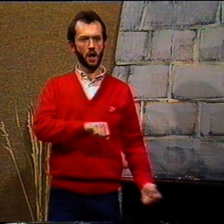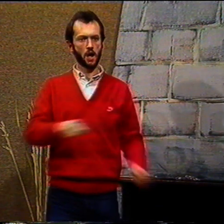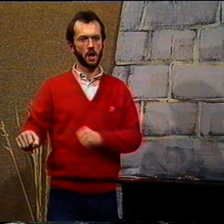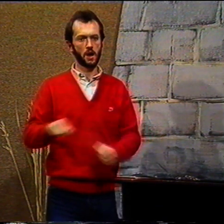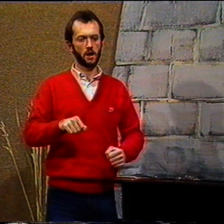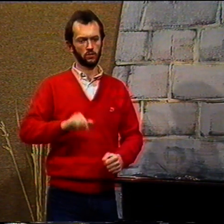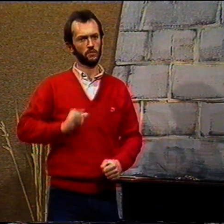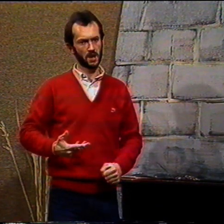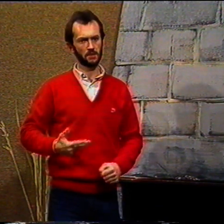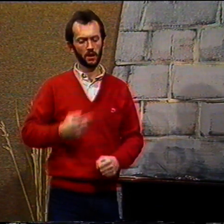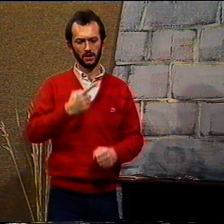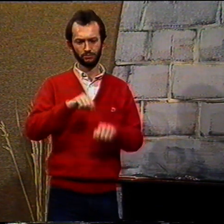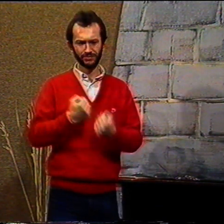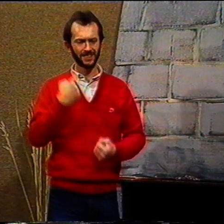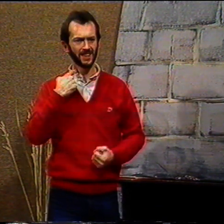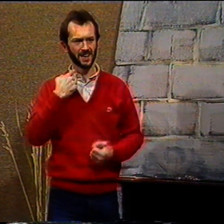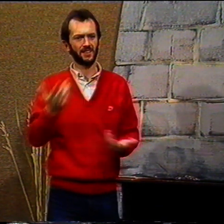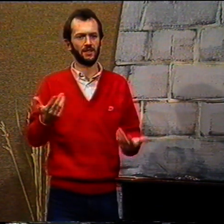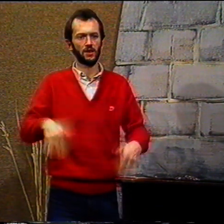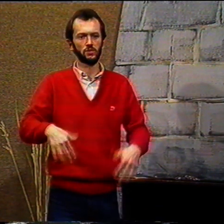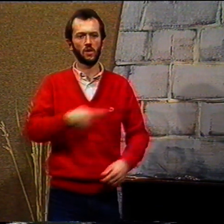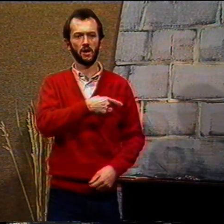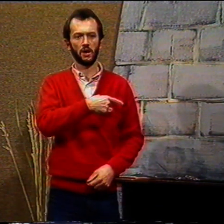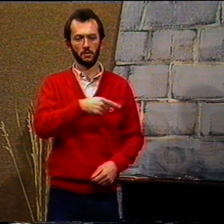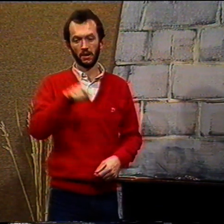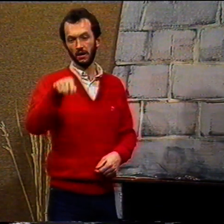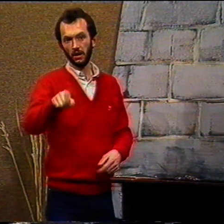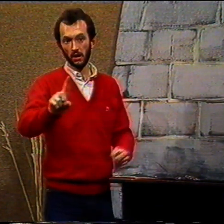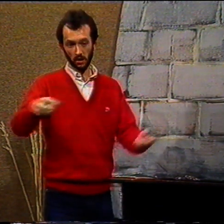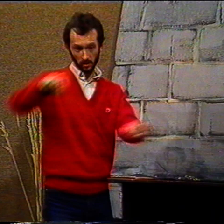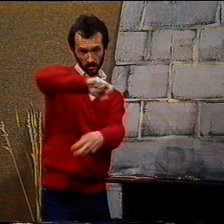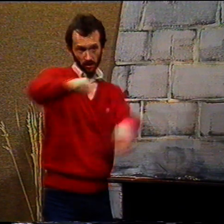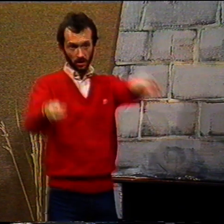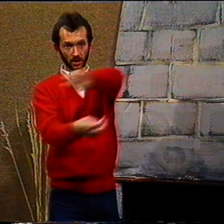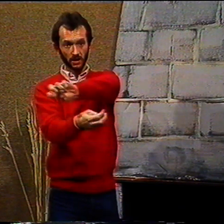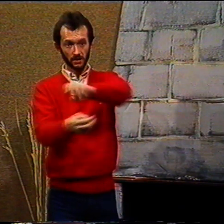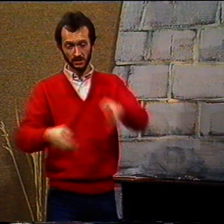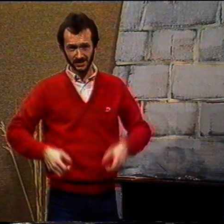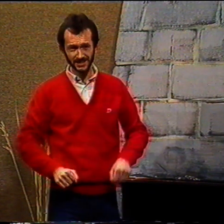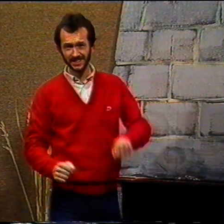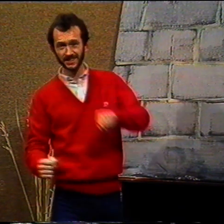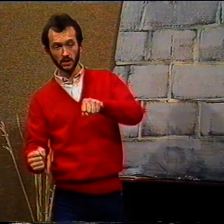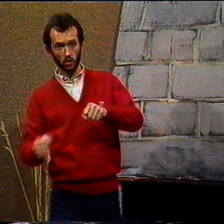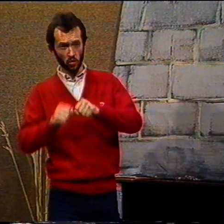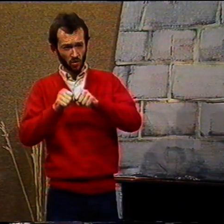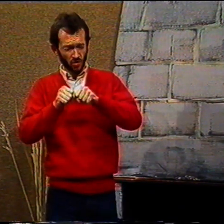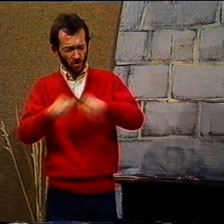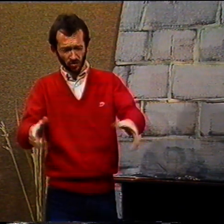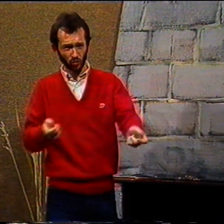them than for the helmsman. It wasn't bad for him. Might break their neck, that's all. But what about them? They were rolling all over the place in the cabin.